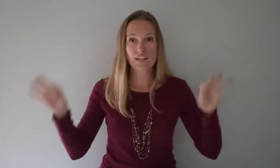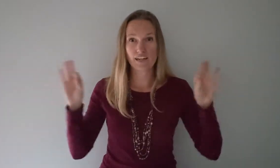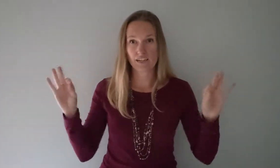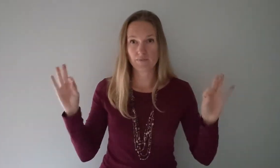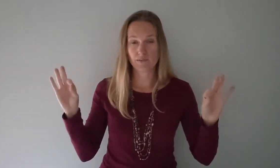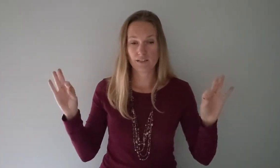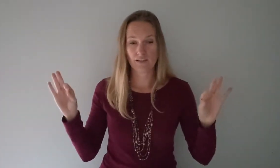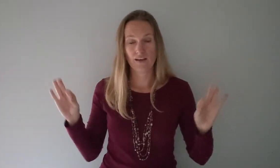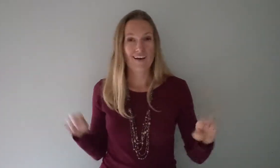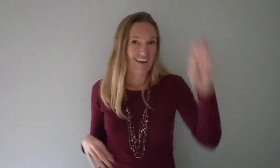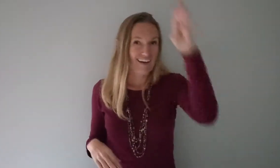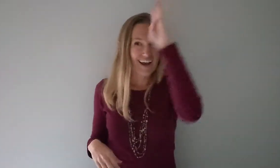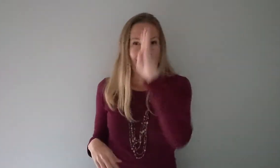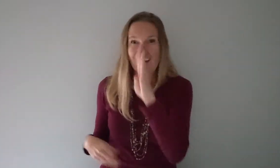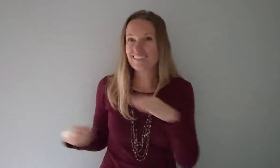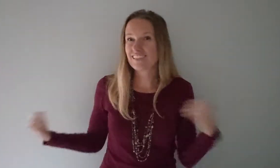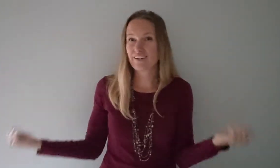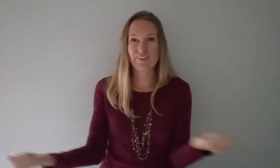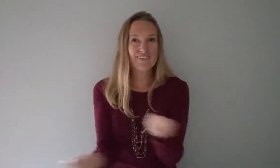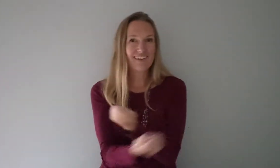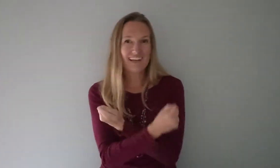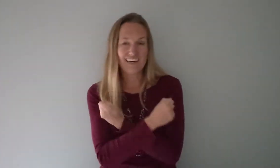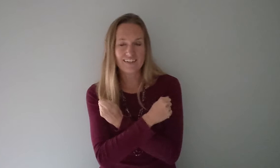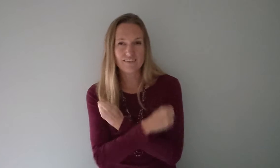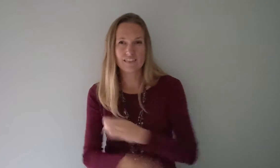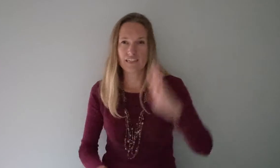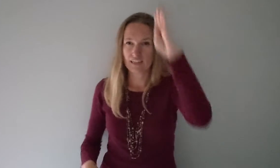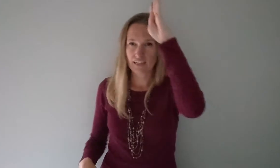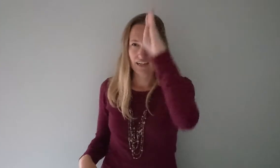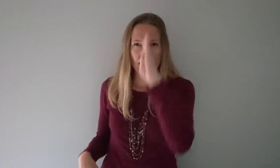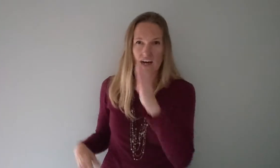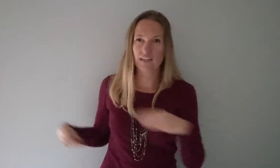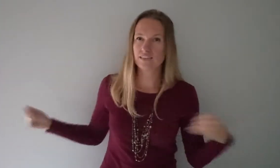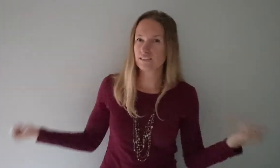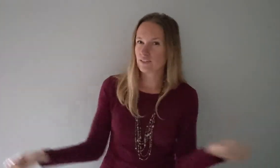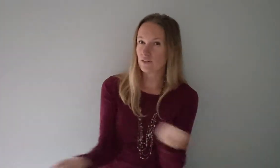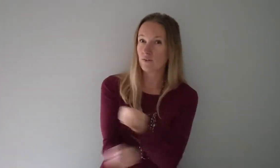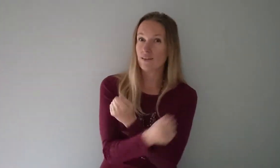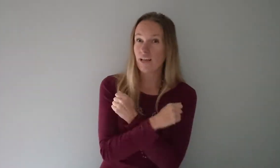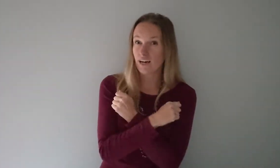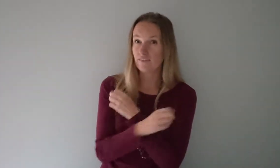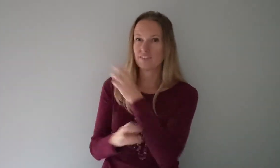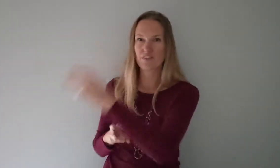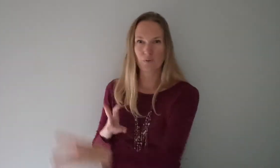freedom. God so loved, God so loved the